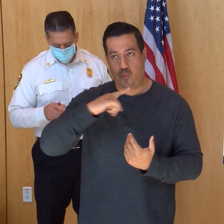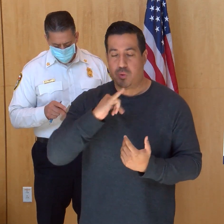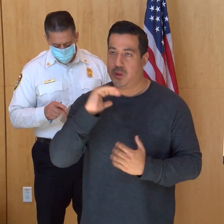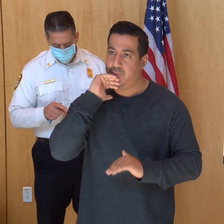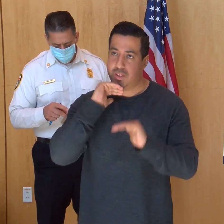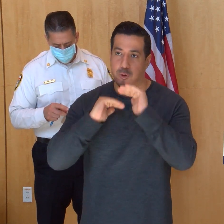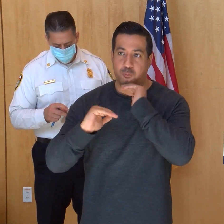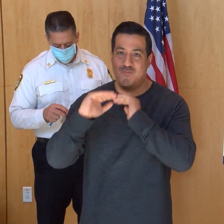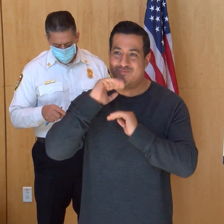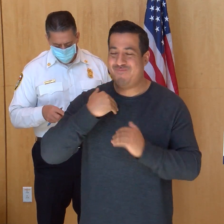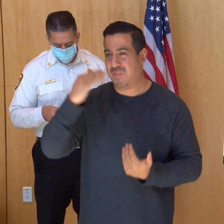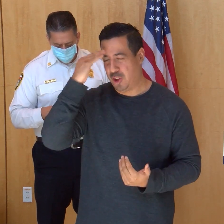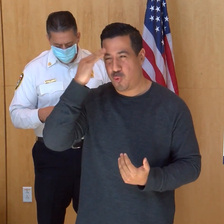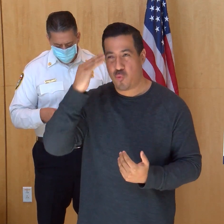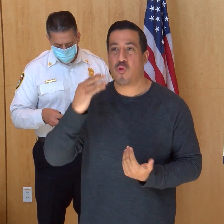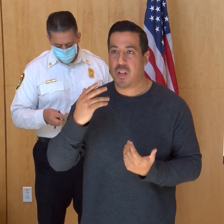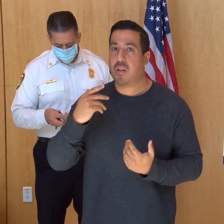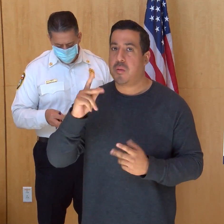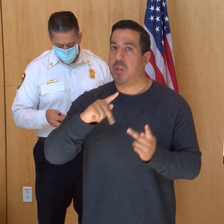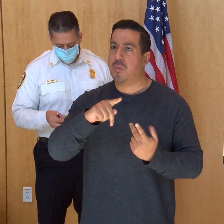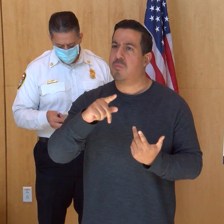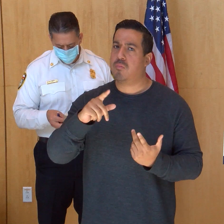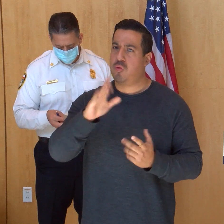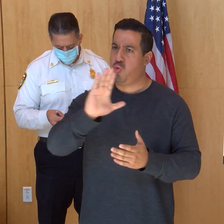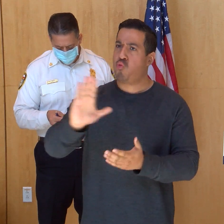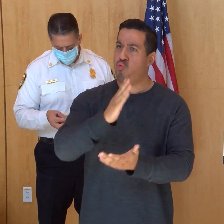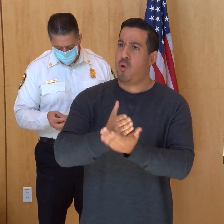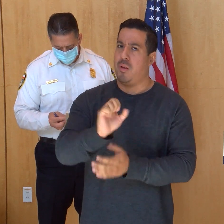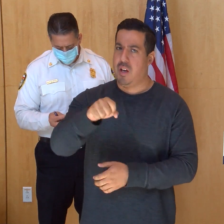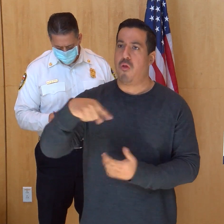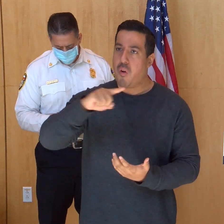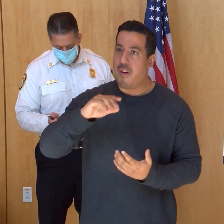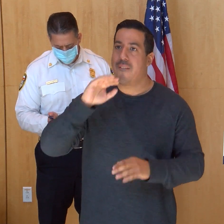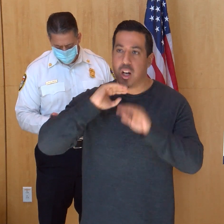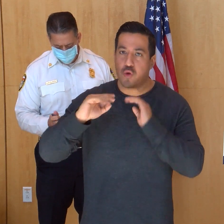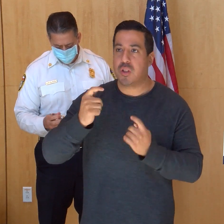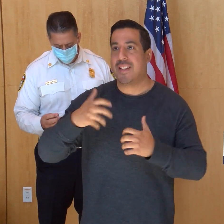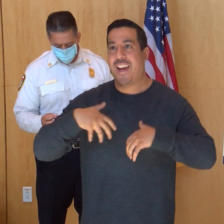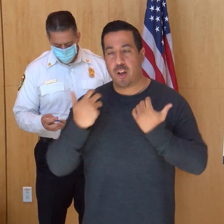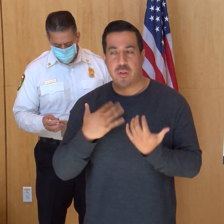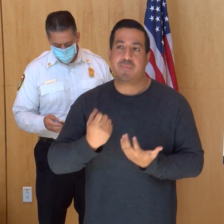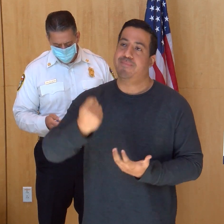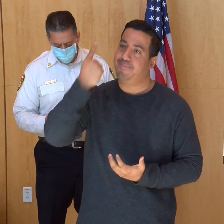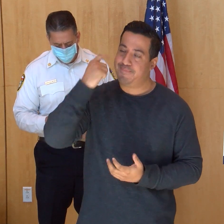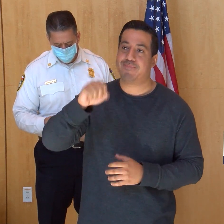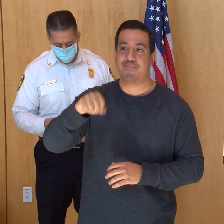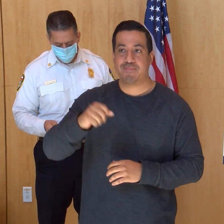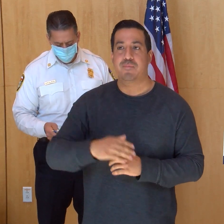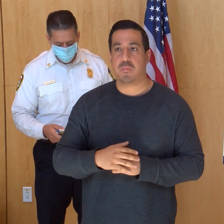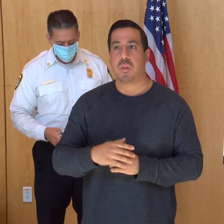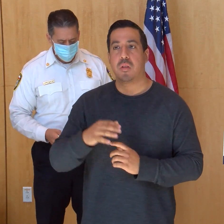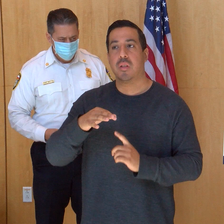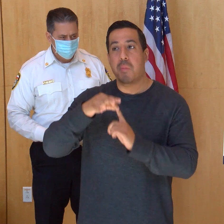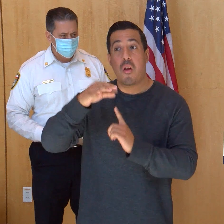is, and people have every right to be frustrated, to be angry. I get it, I understand it, especially for